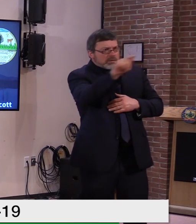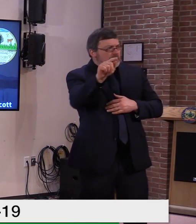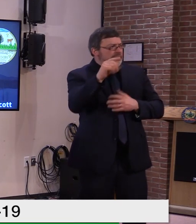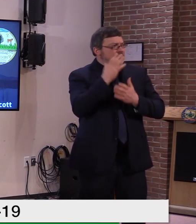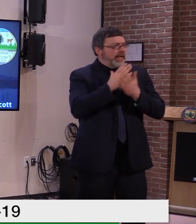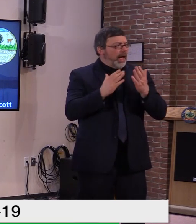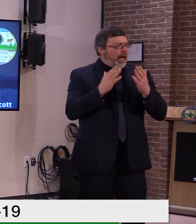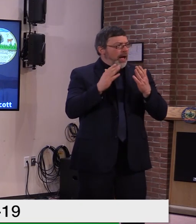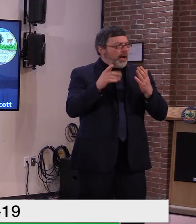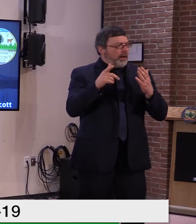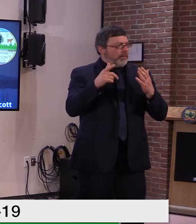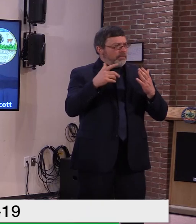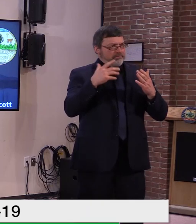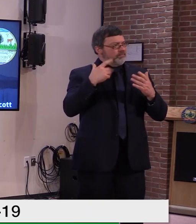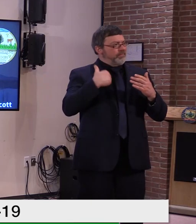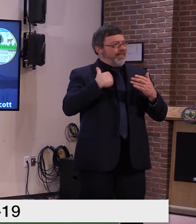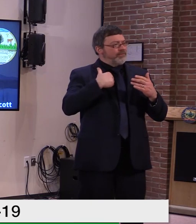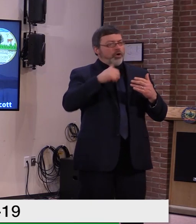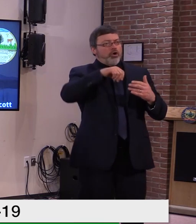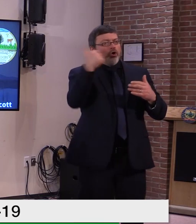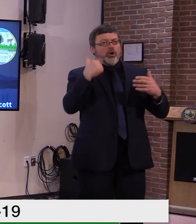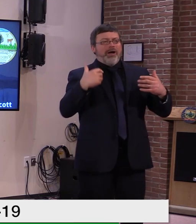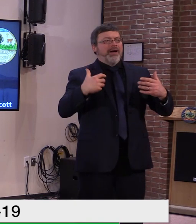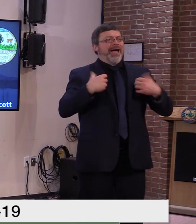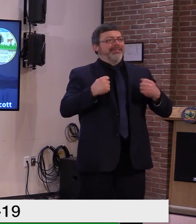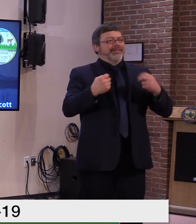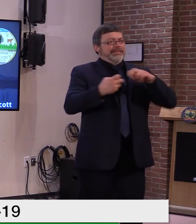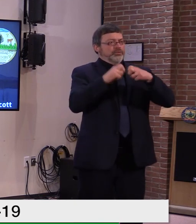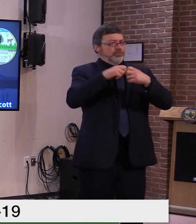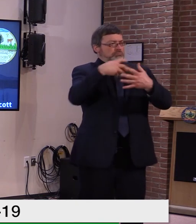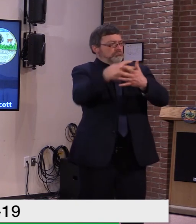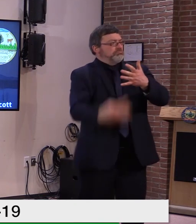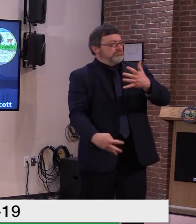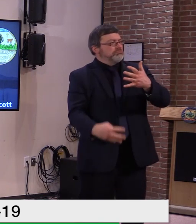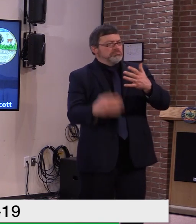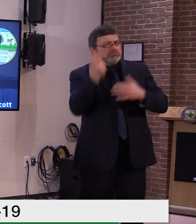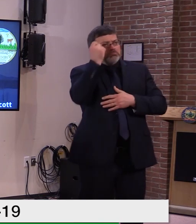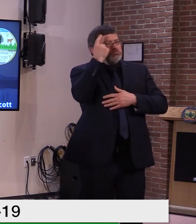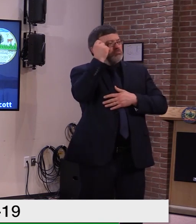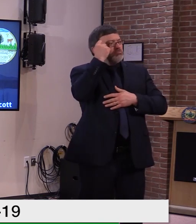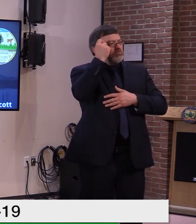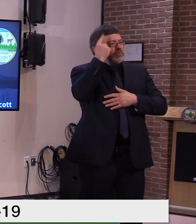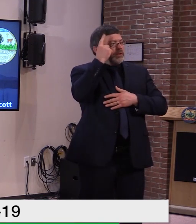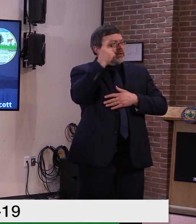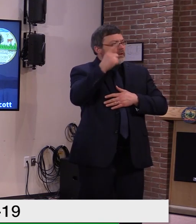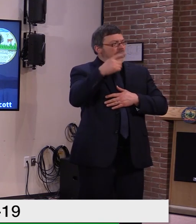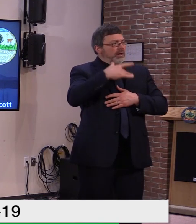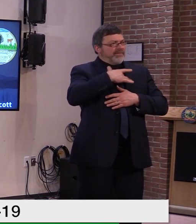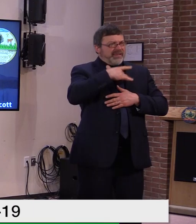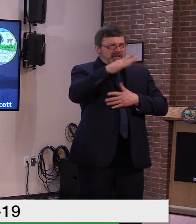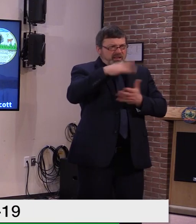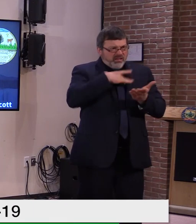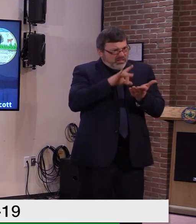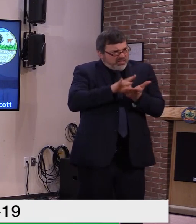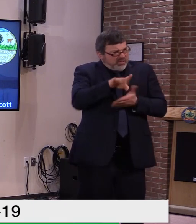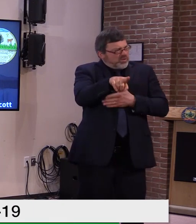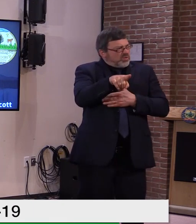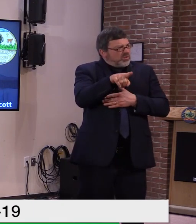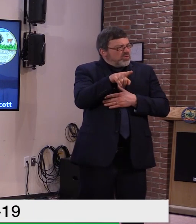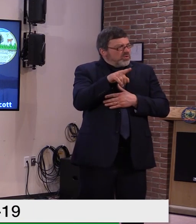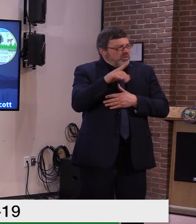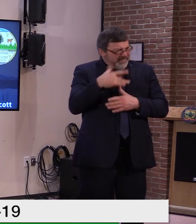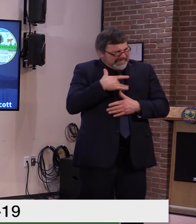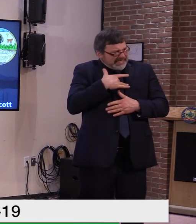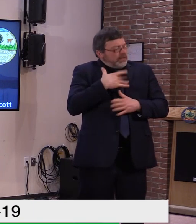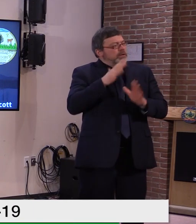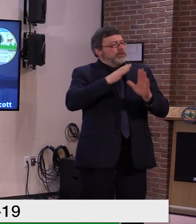health inequities. Our implementation planning will seek to mitigate these inequities. We